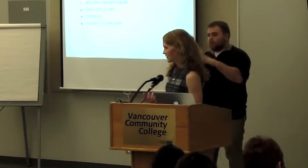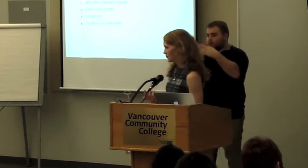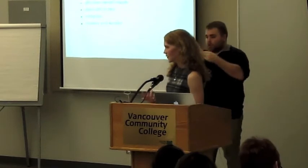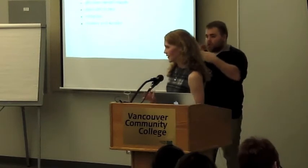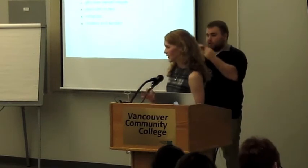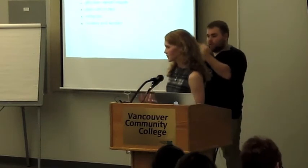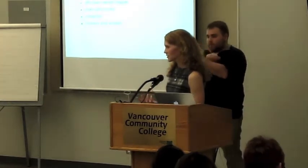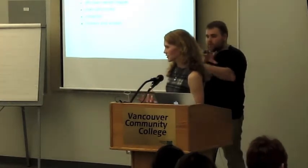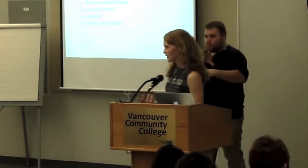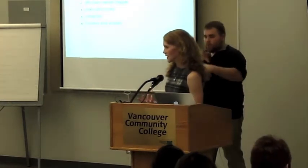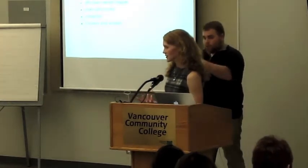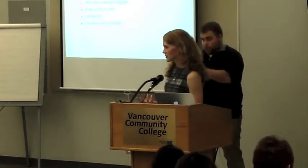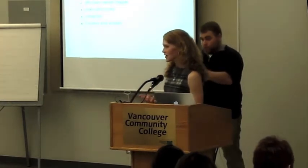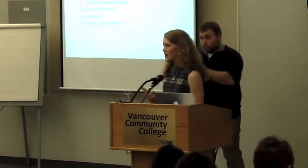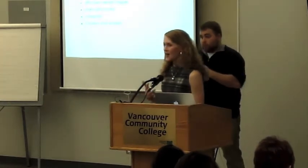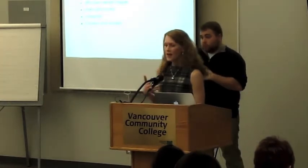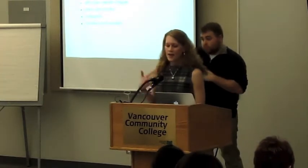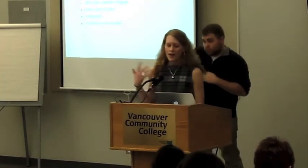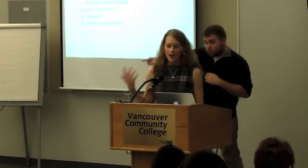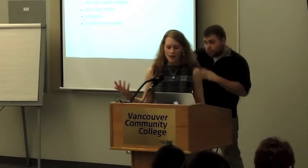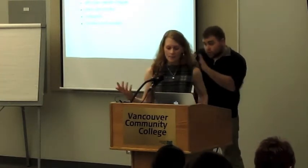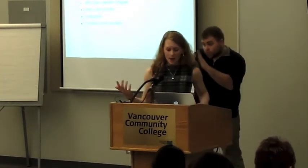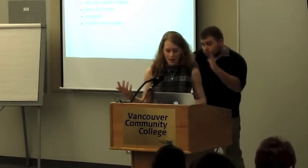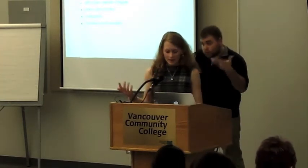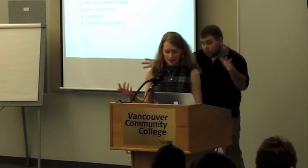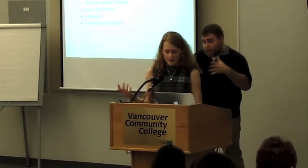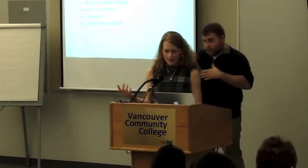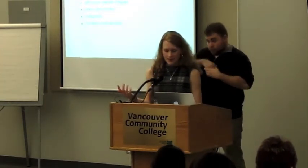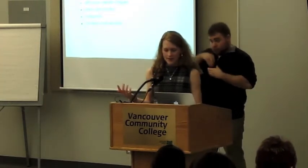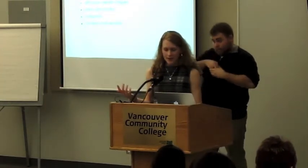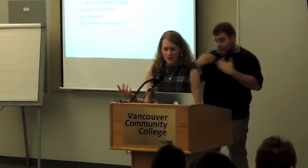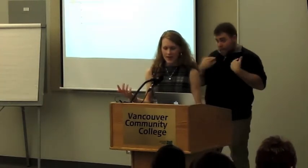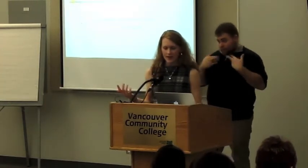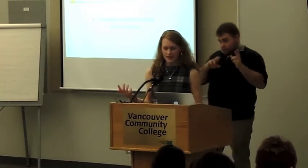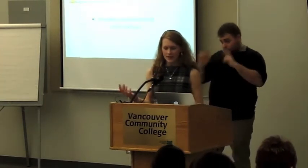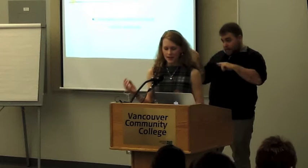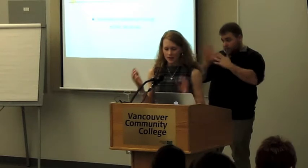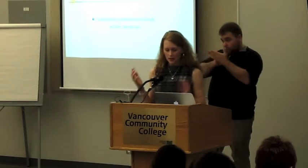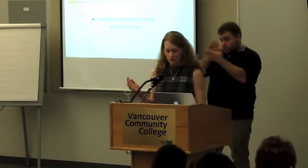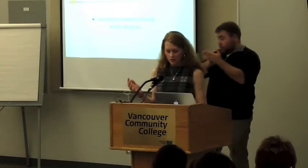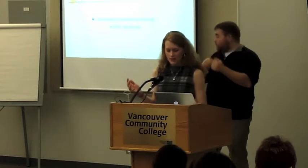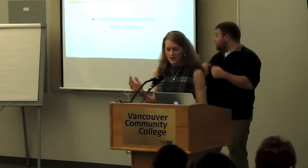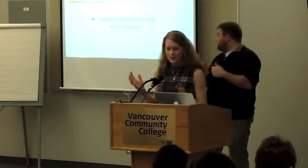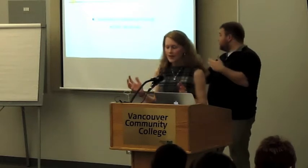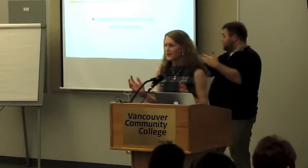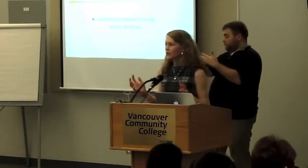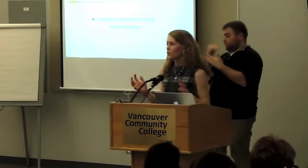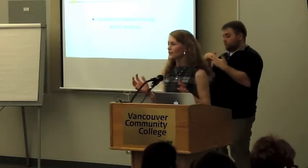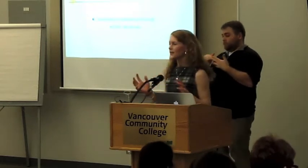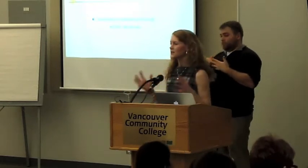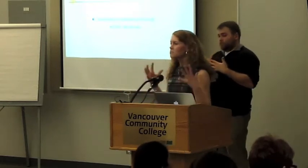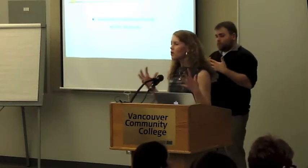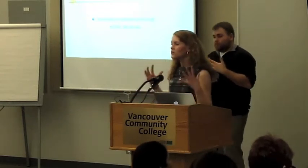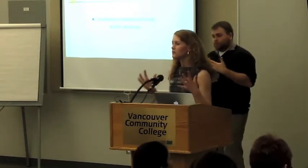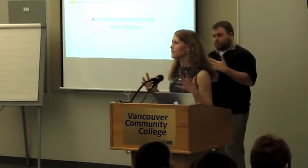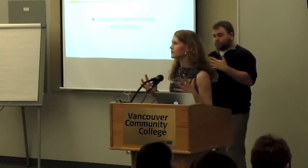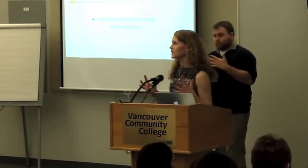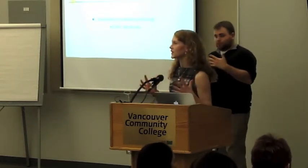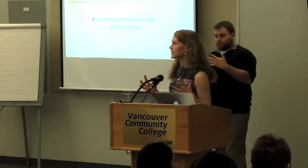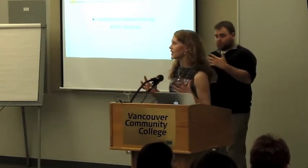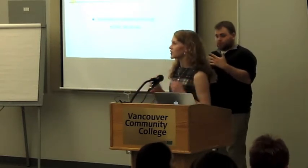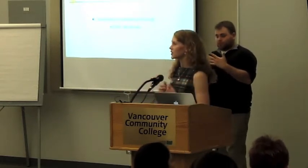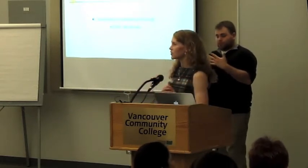those when they come to your classes. I'd like to discuss now the next, and this is likely the one that is